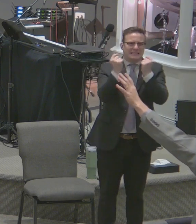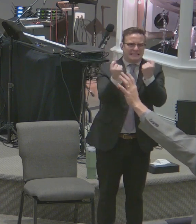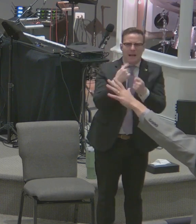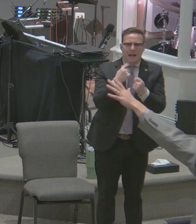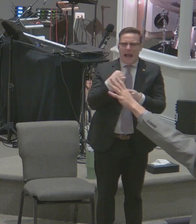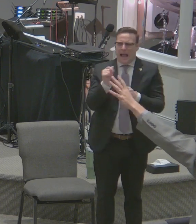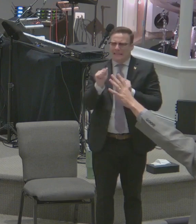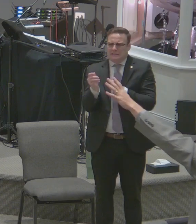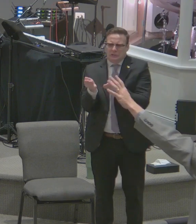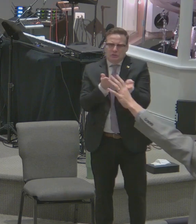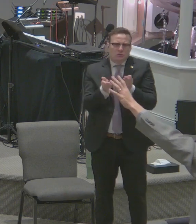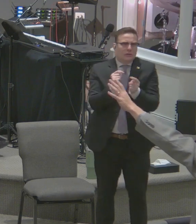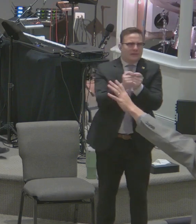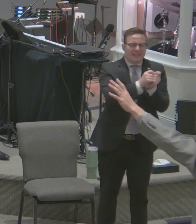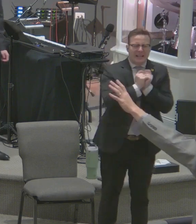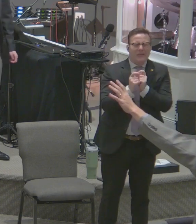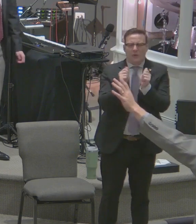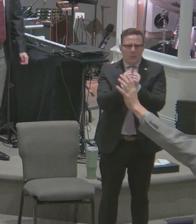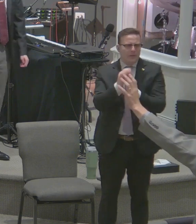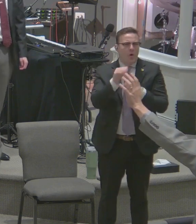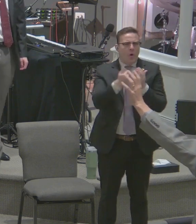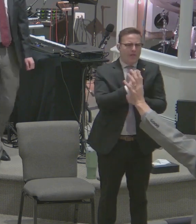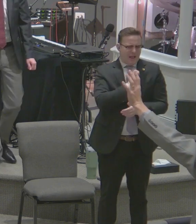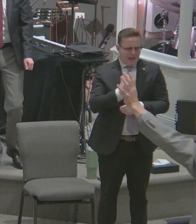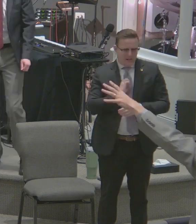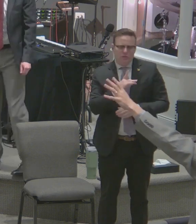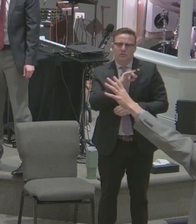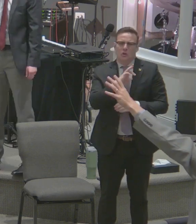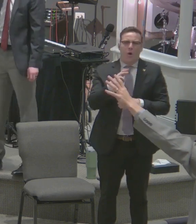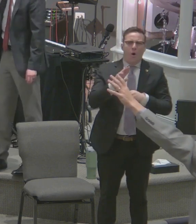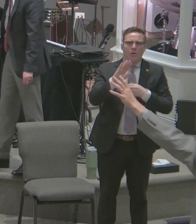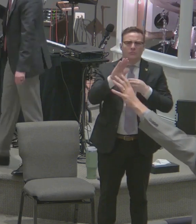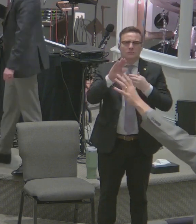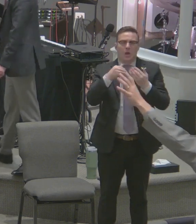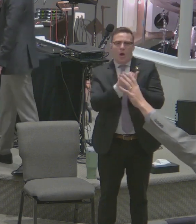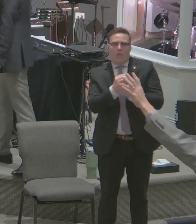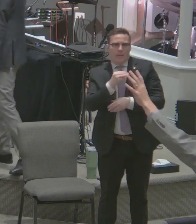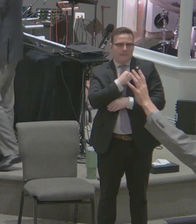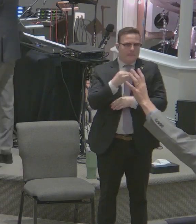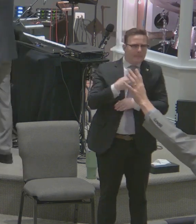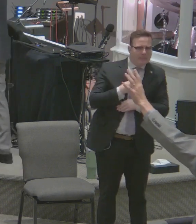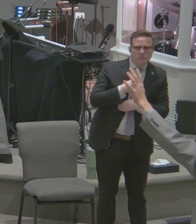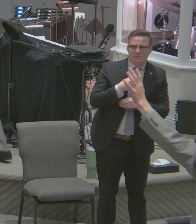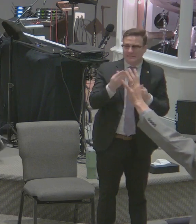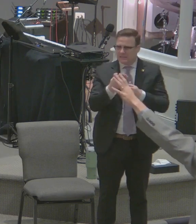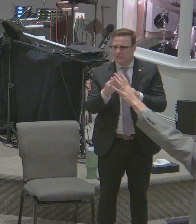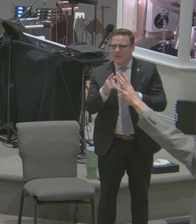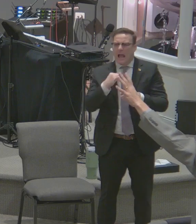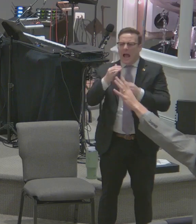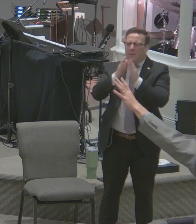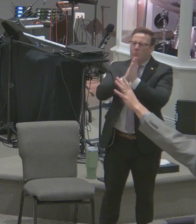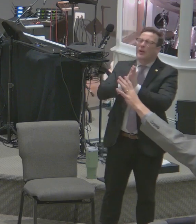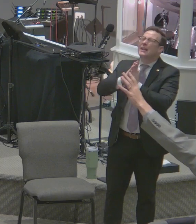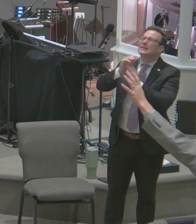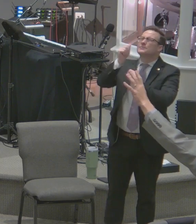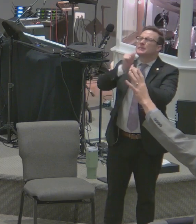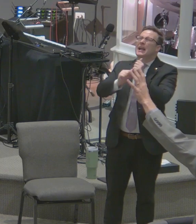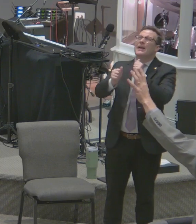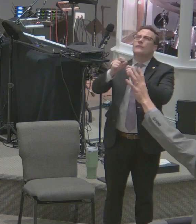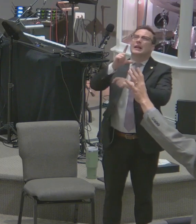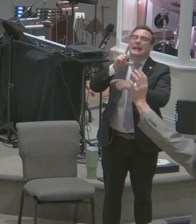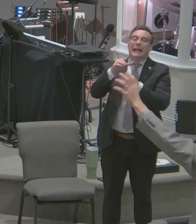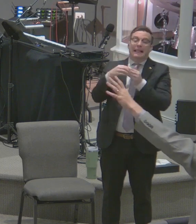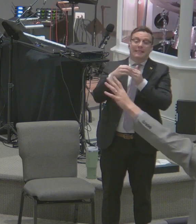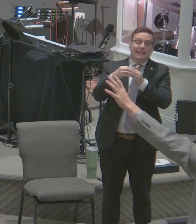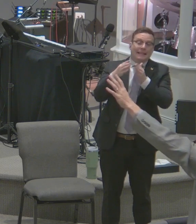I'm privileged to be a part of. God, that your hand would be upon their families. God, that your hand, oh Lord, would cover